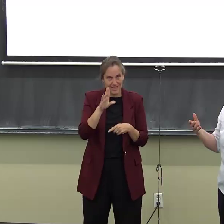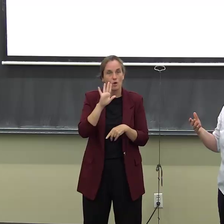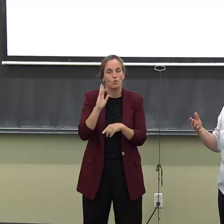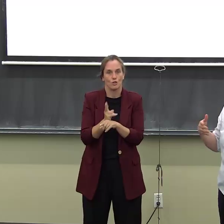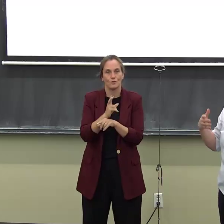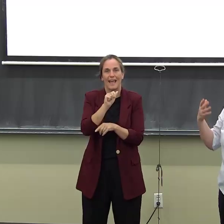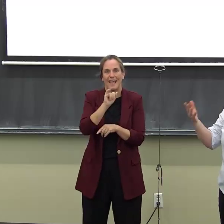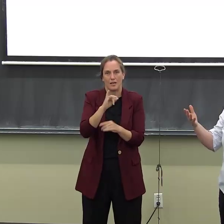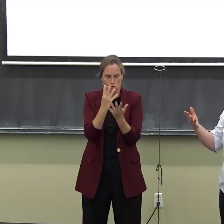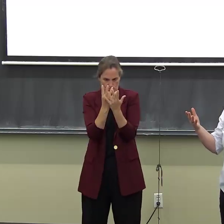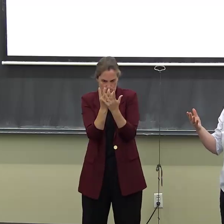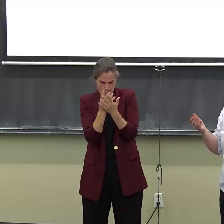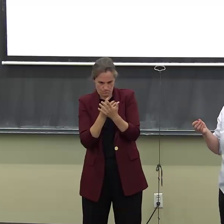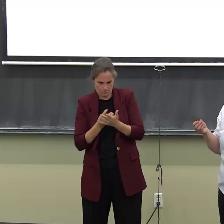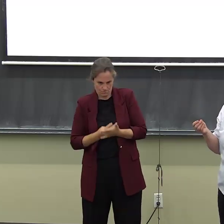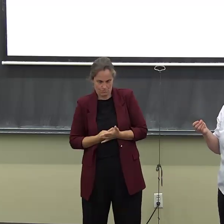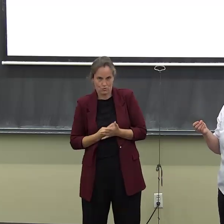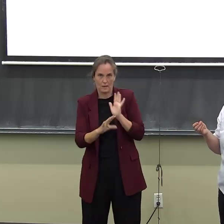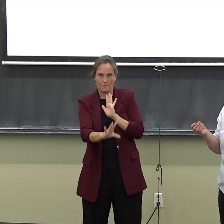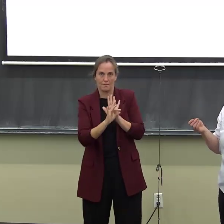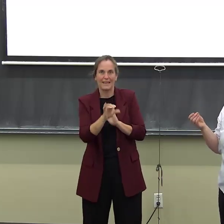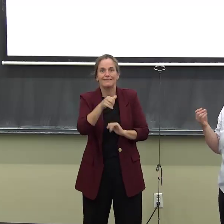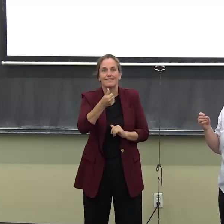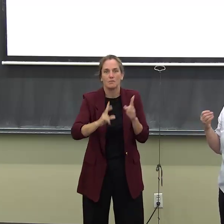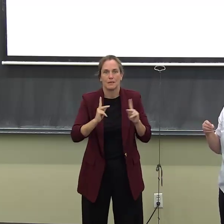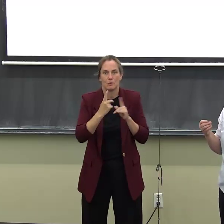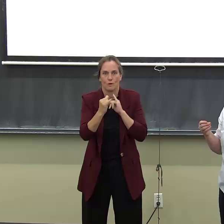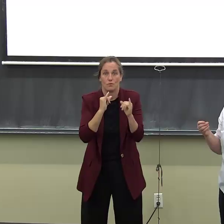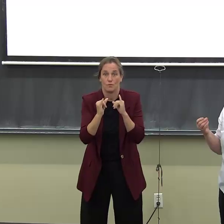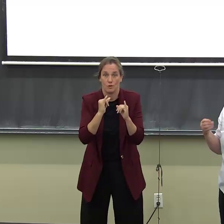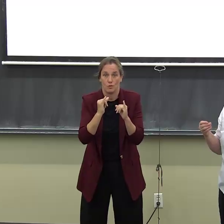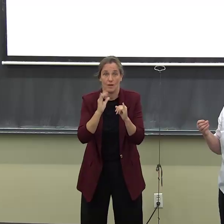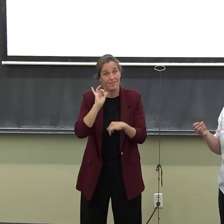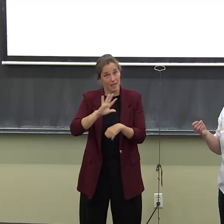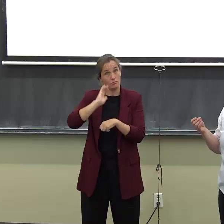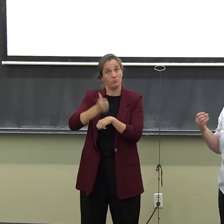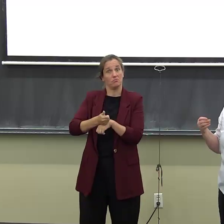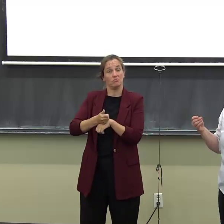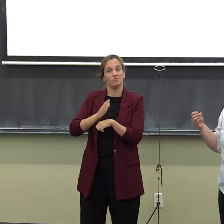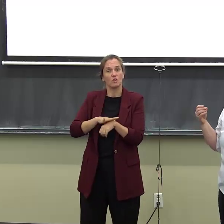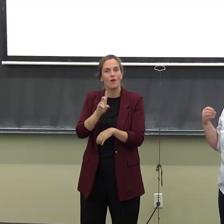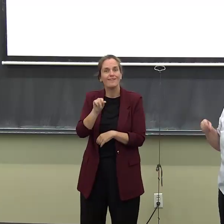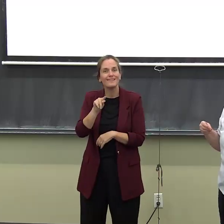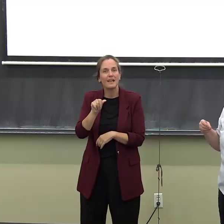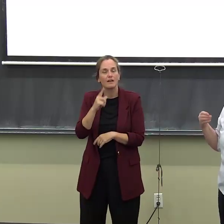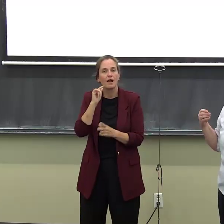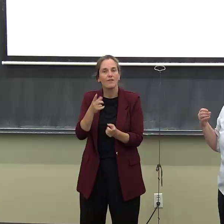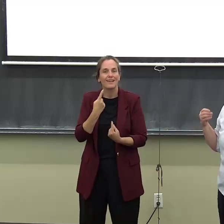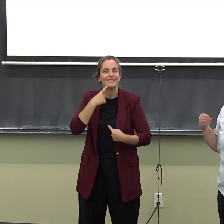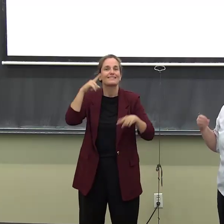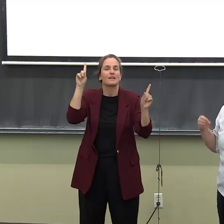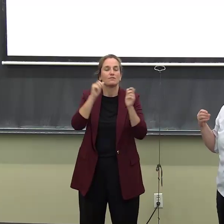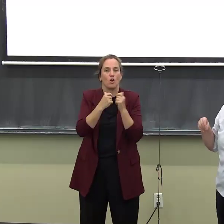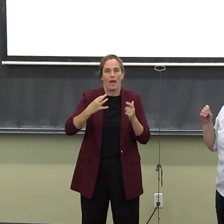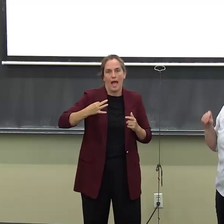AI to filter to say, these are the 10 people you should interview. And that was based upon data of successful applicants